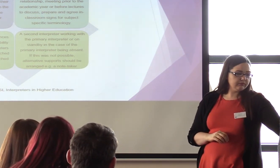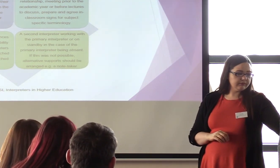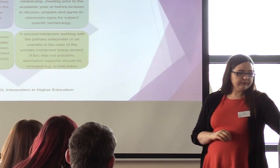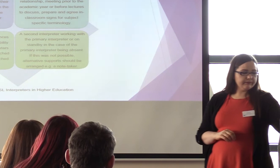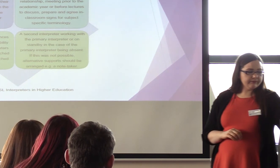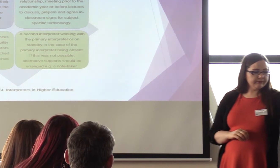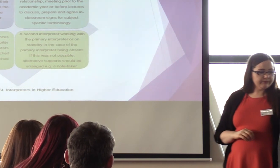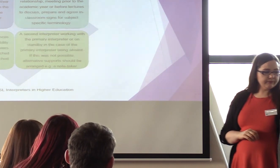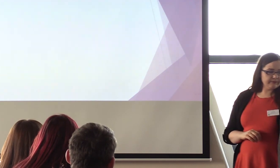days of lectures.